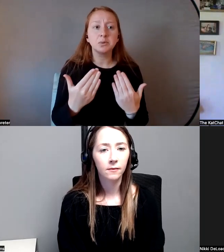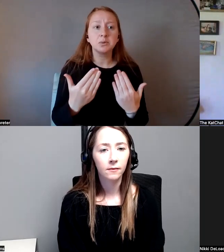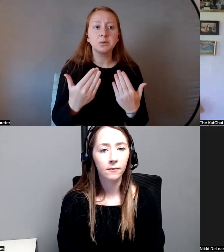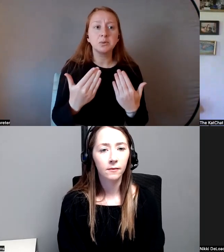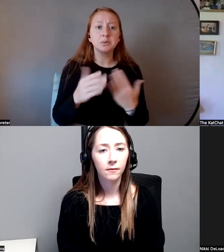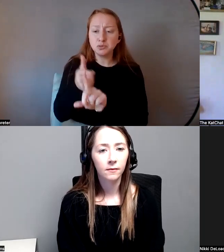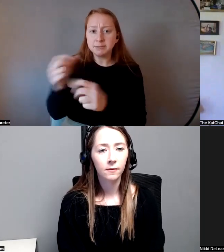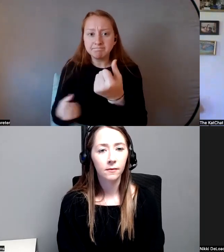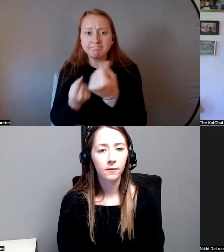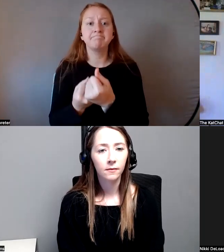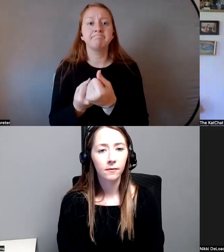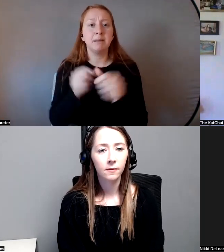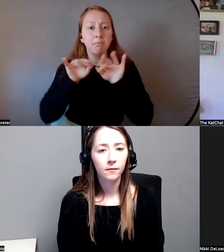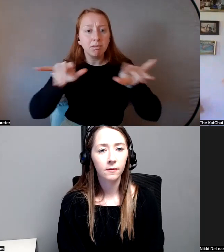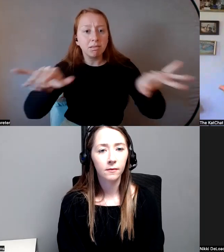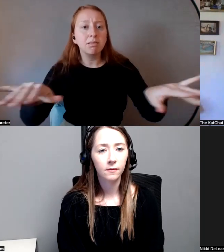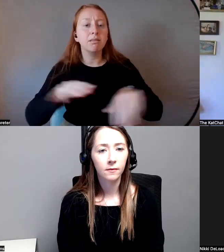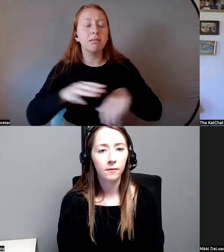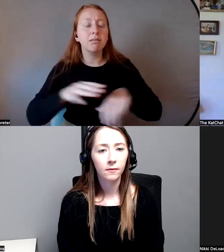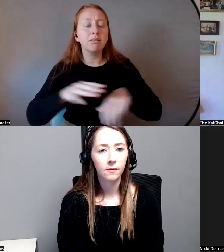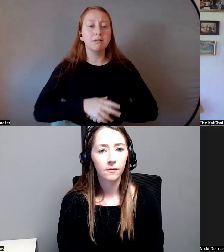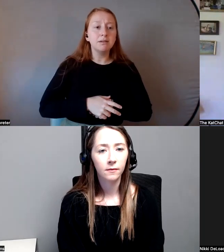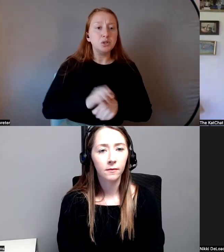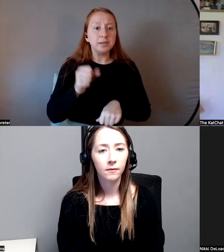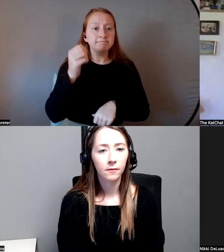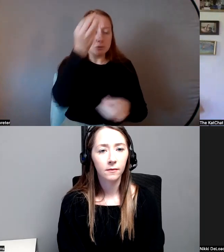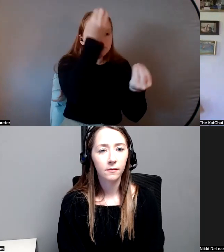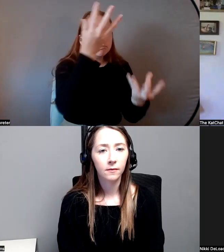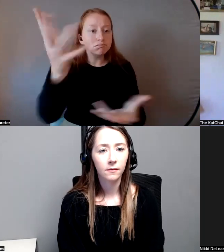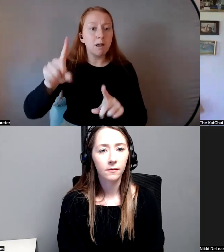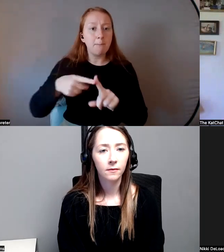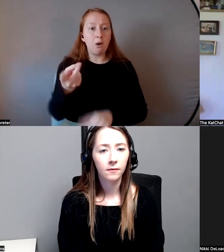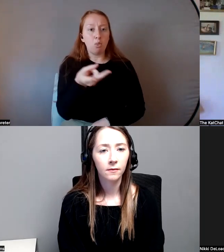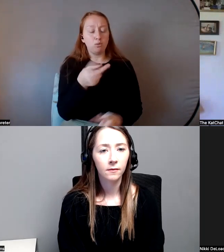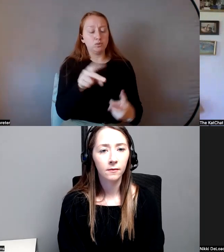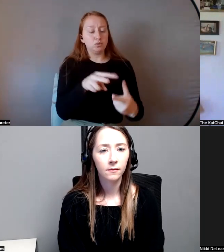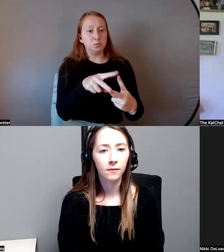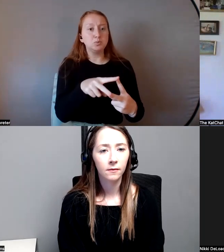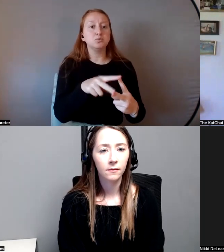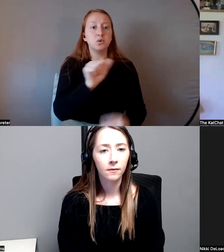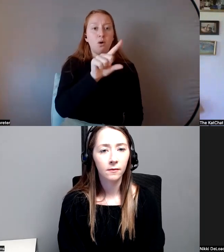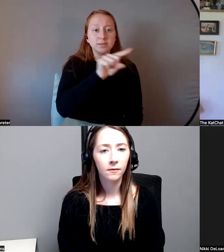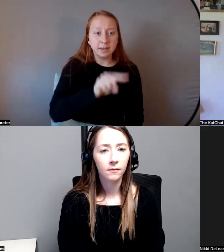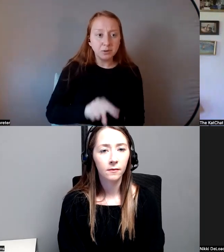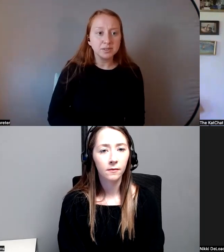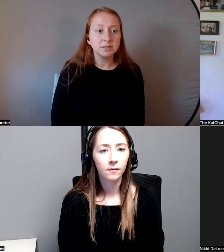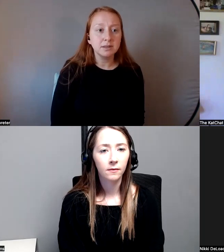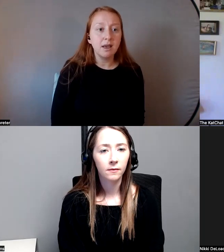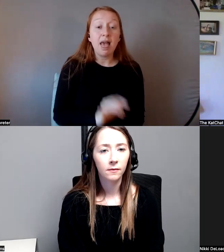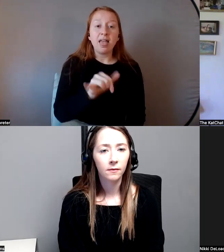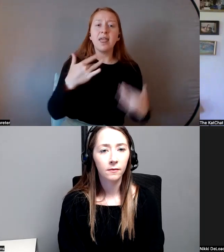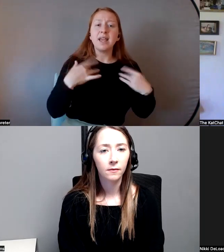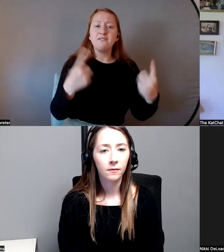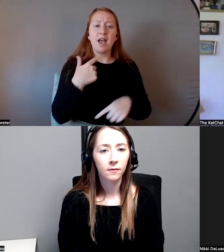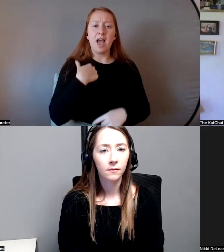advocate and able to spread awareness for and with Alzheimer's. I watched that event, I think it was